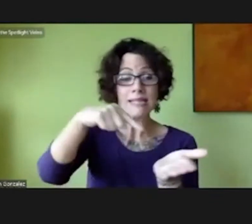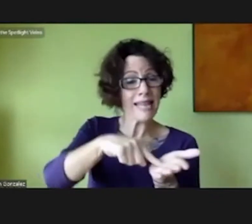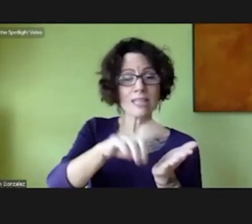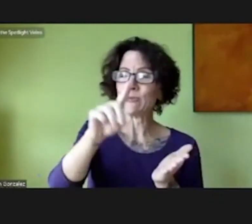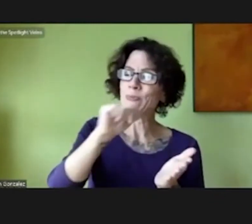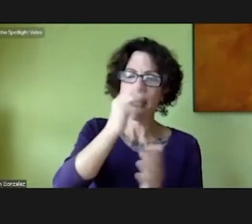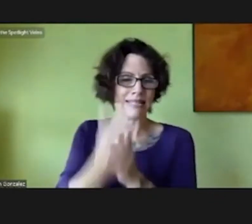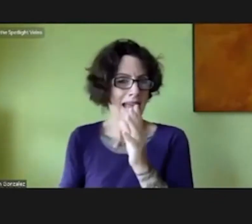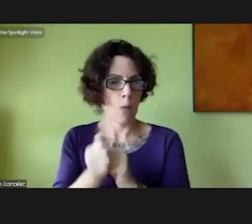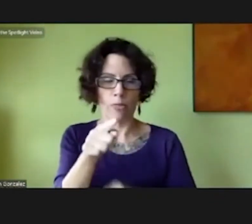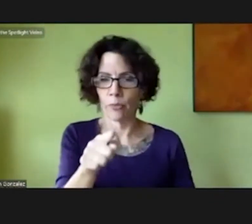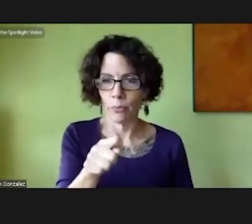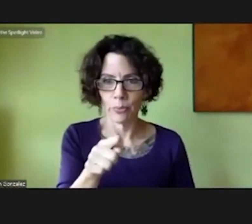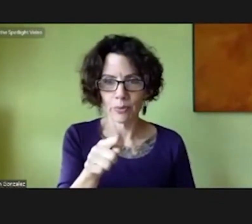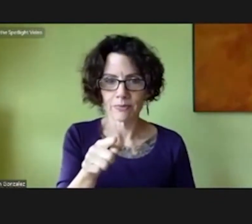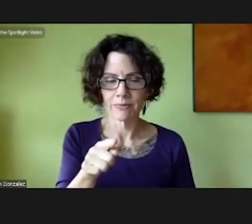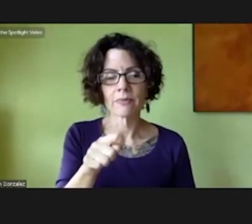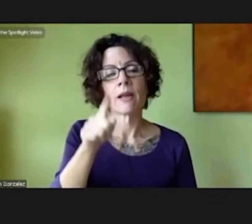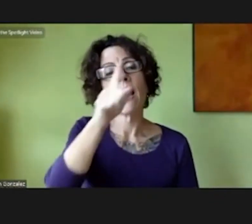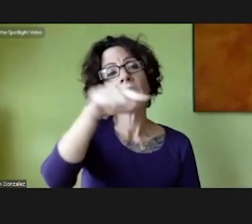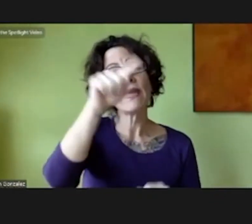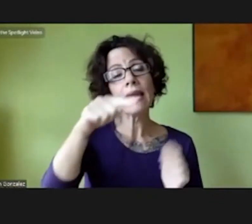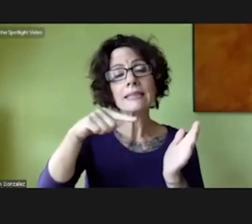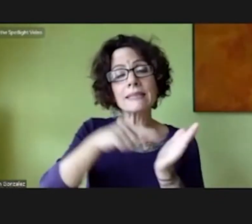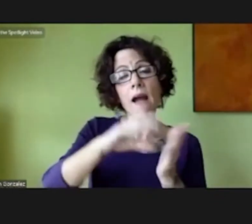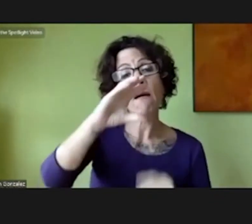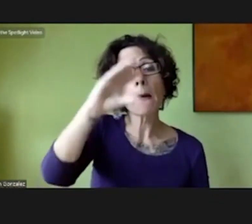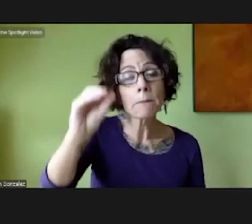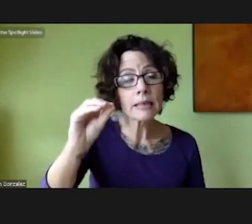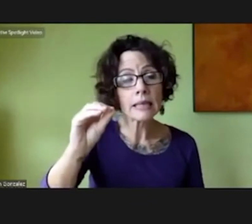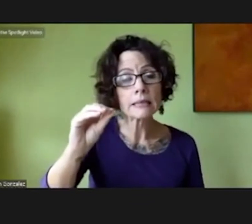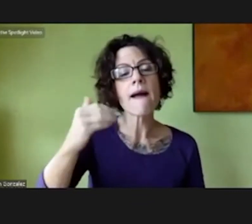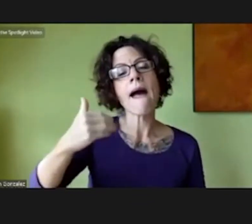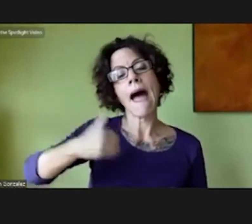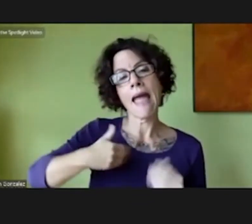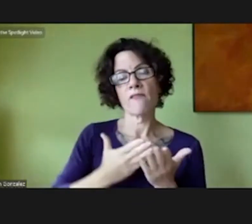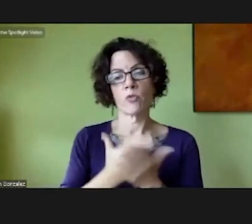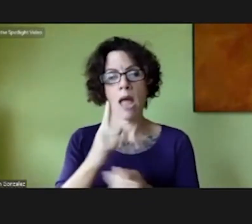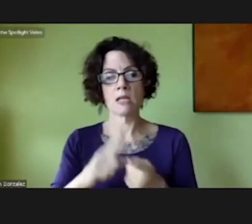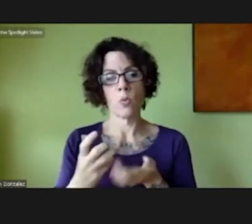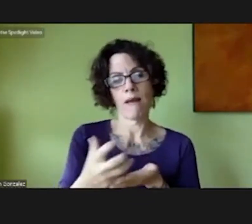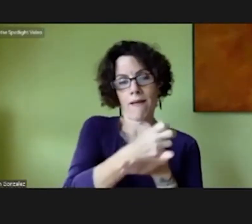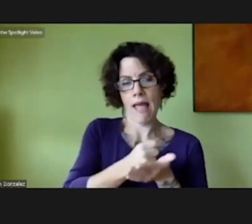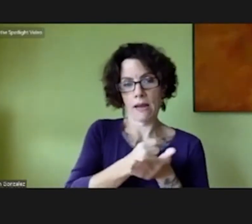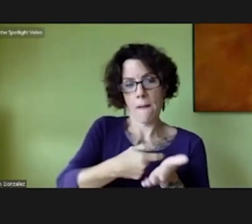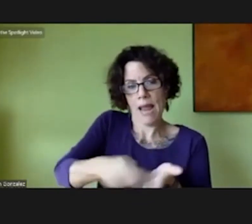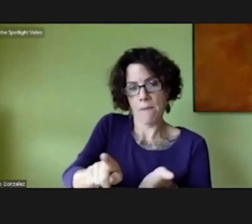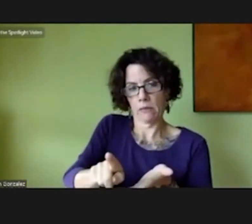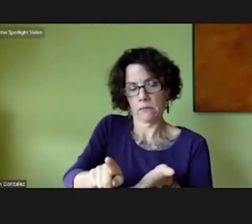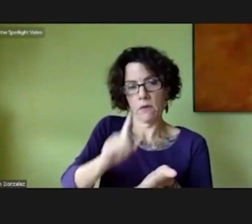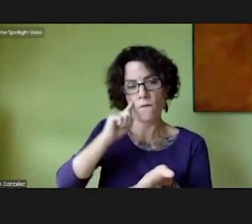This also has to be documented because when you pass away, your debt does not go with you.